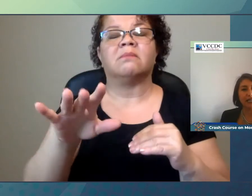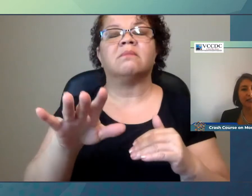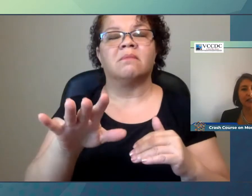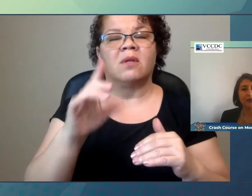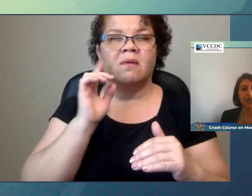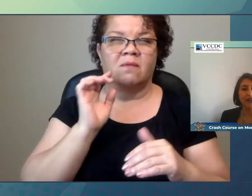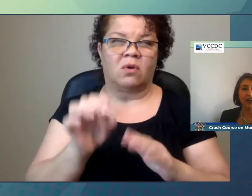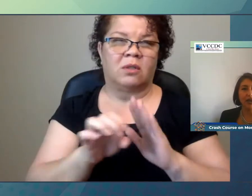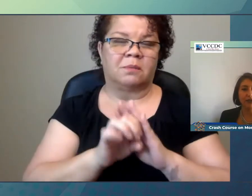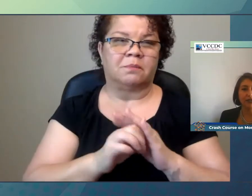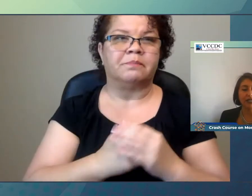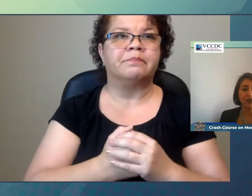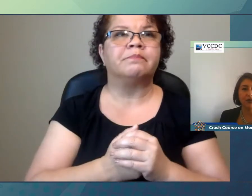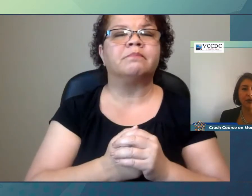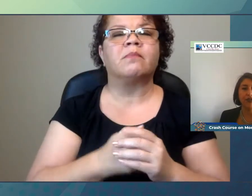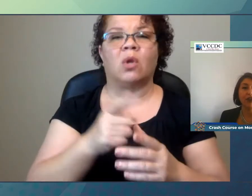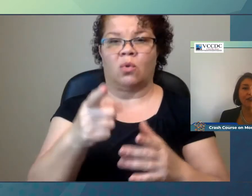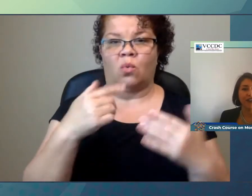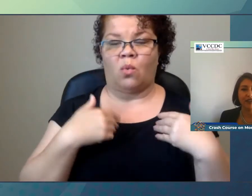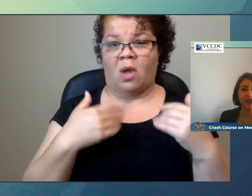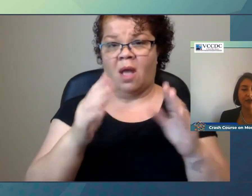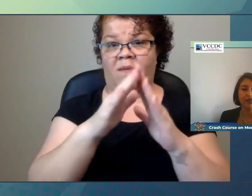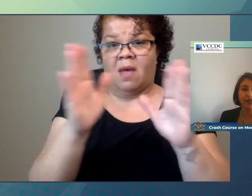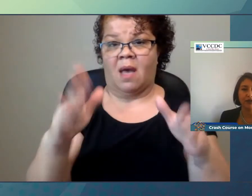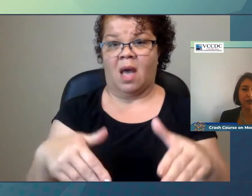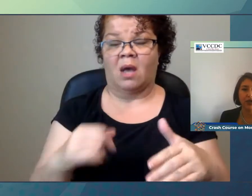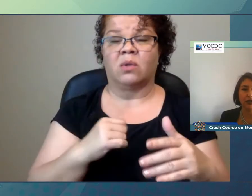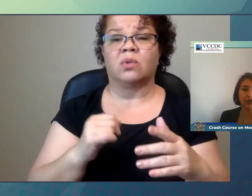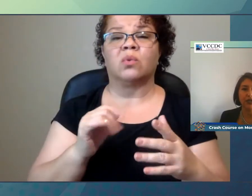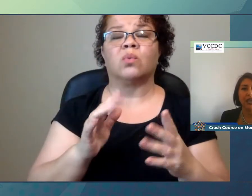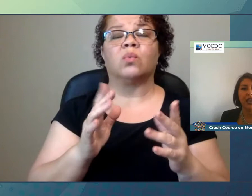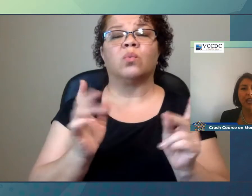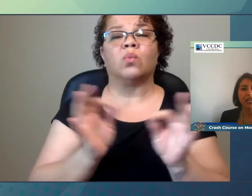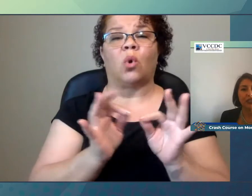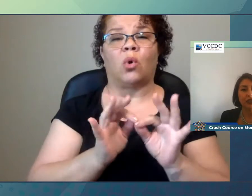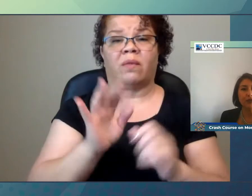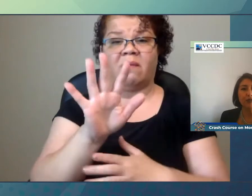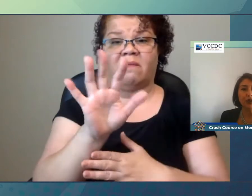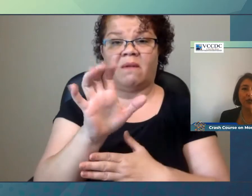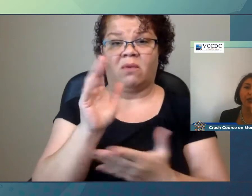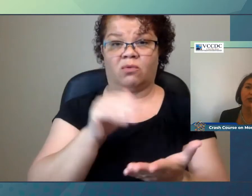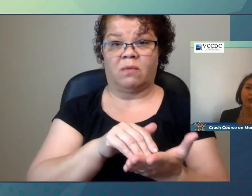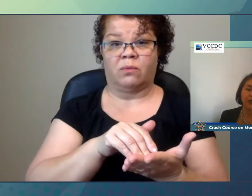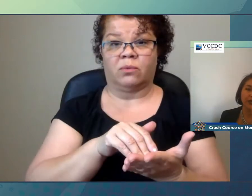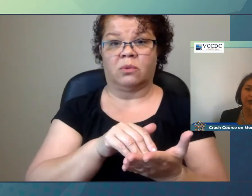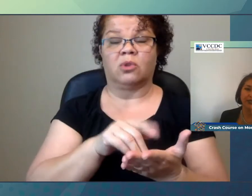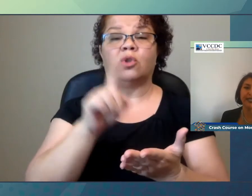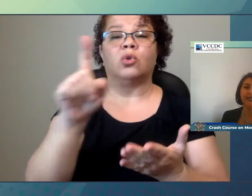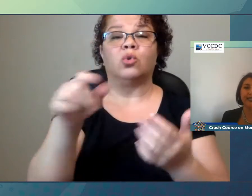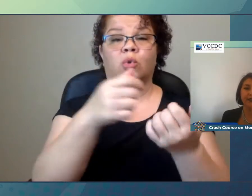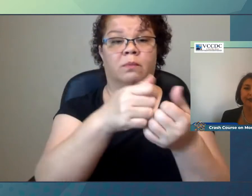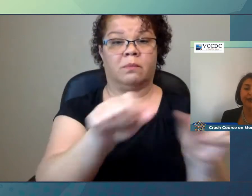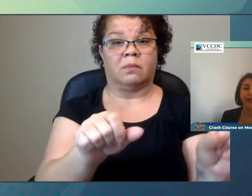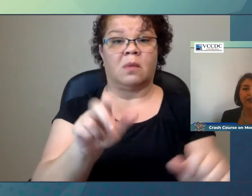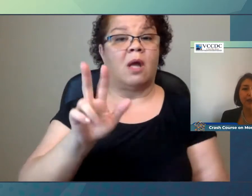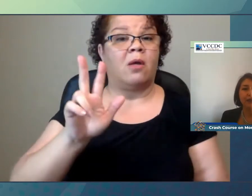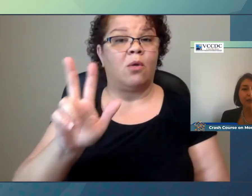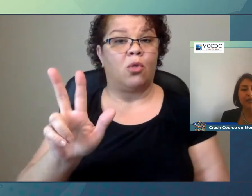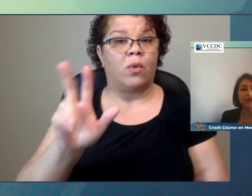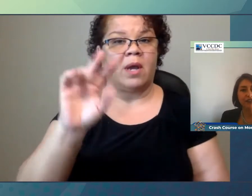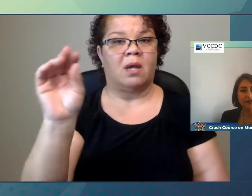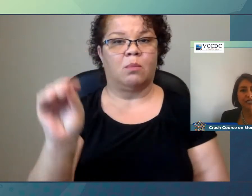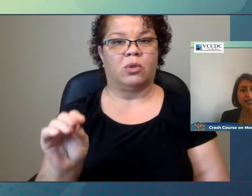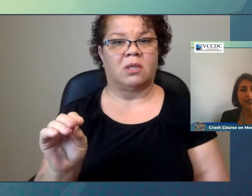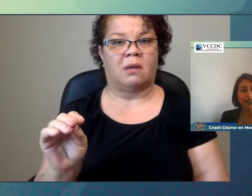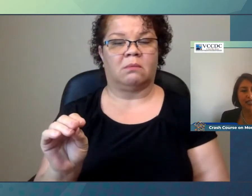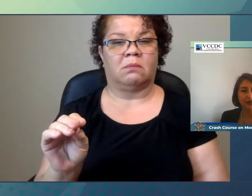let's pretend that we have a house that's worth $500,000 and you put 3% down. That would